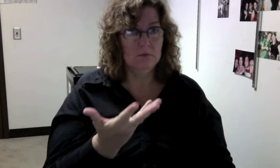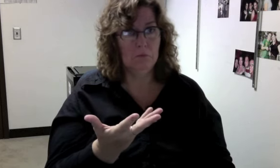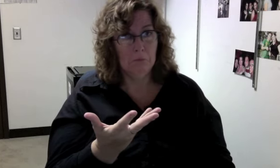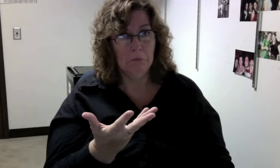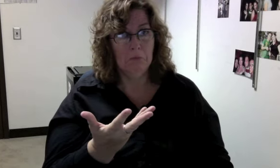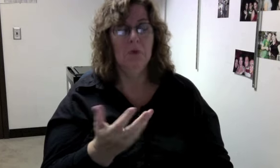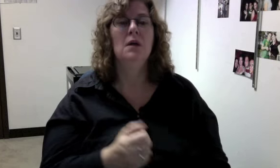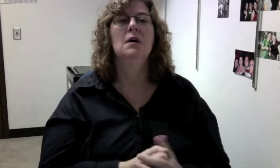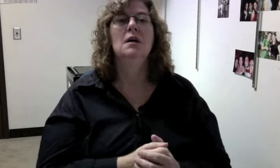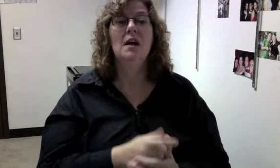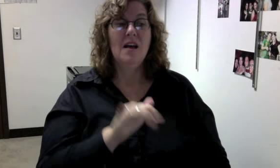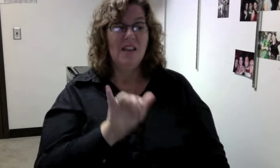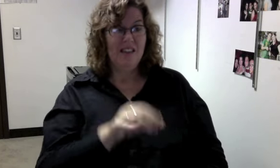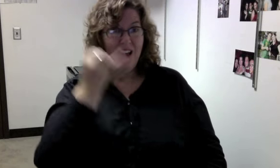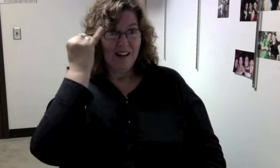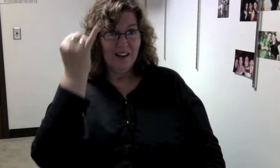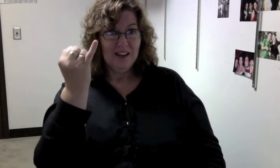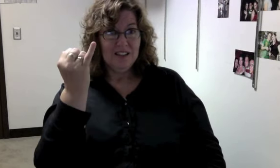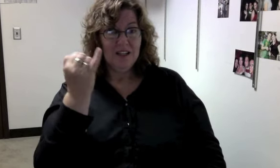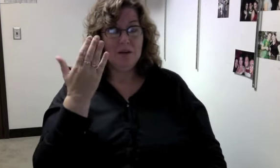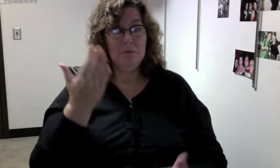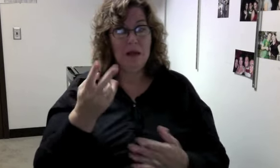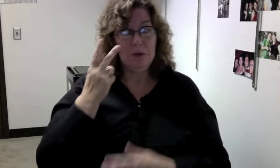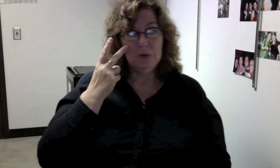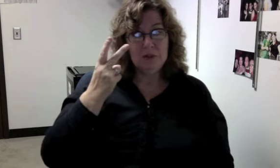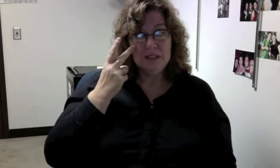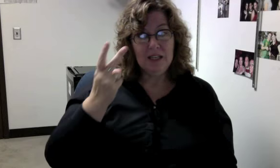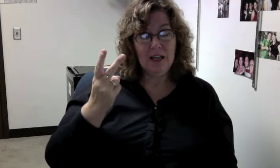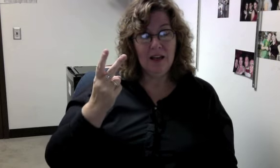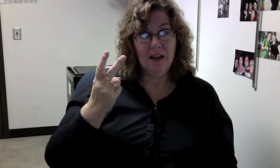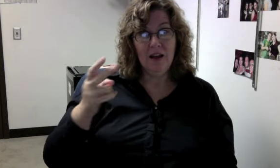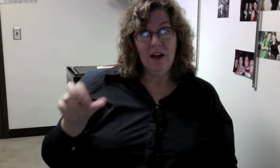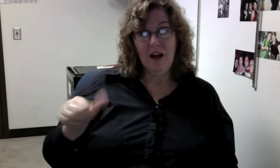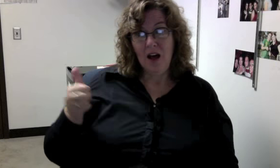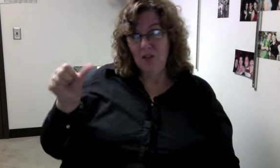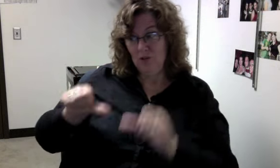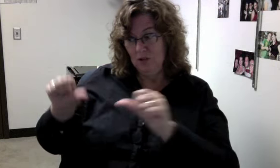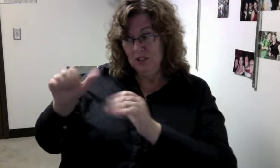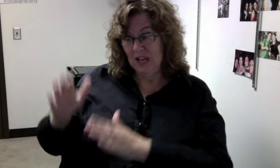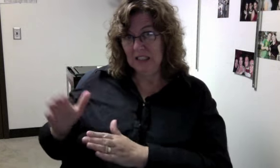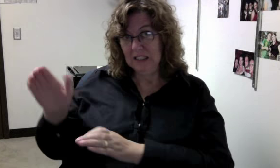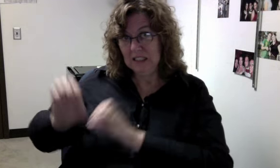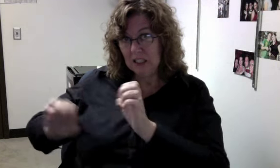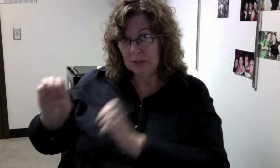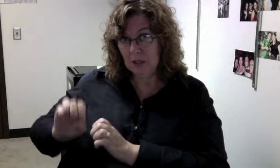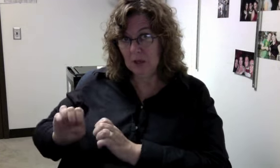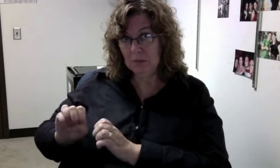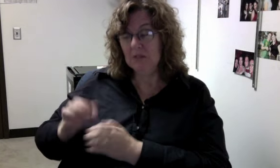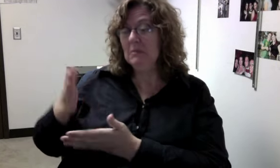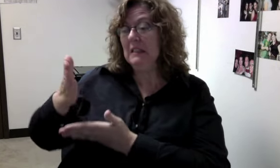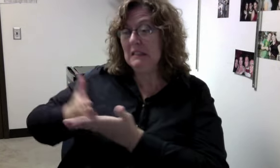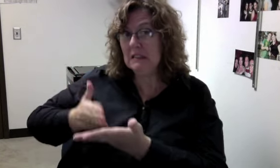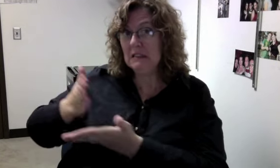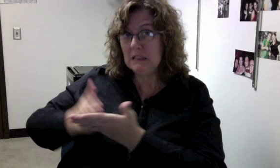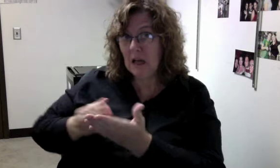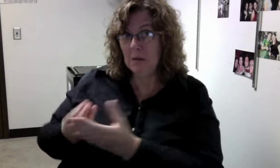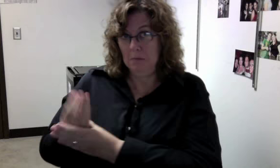And you might even see somebody else has done it with certain types of plants. And for example, people may have done this with